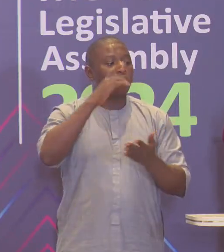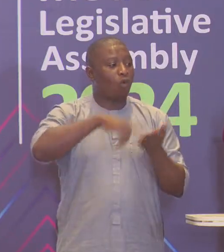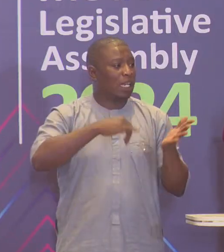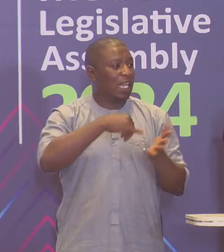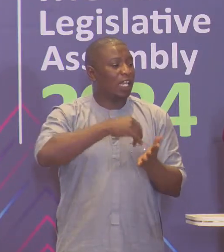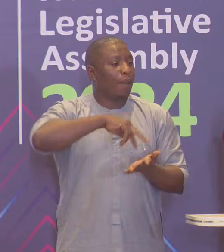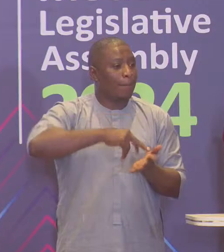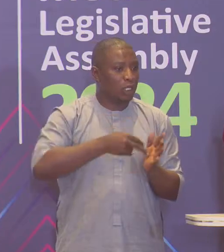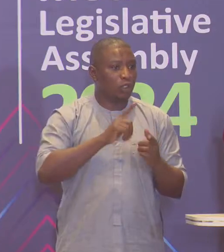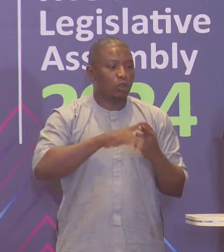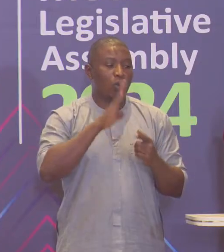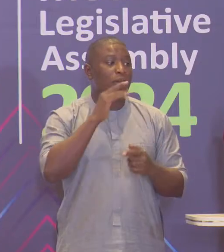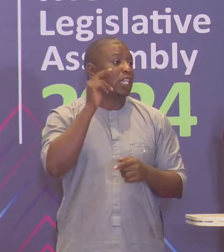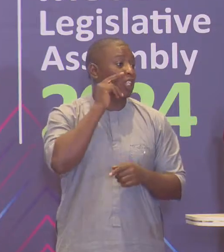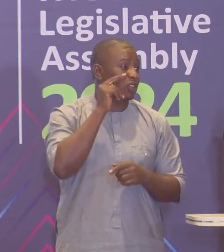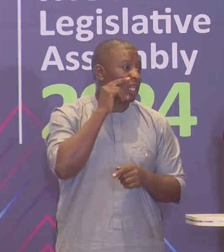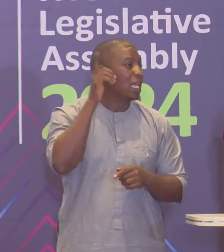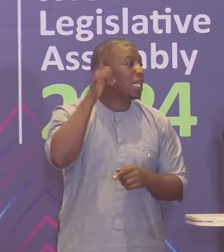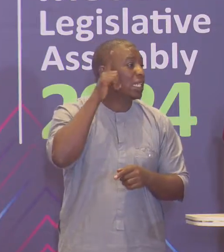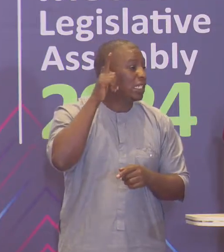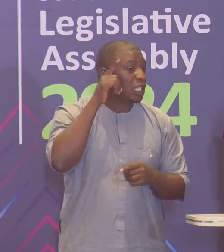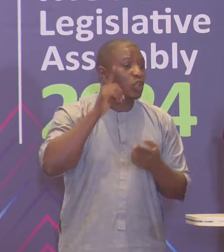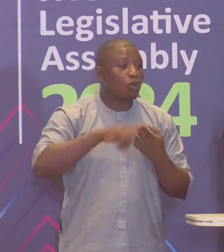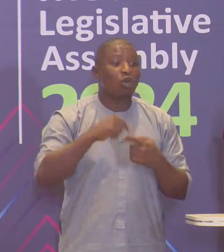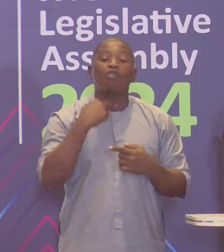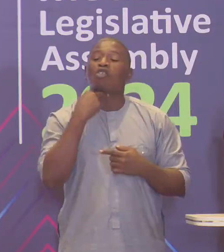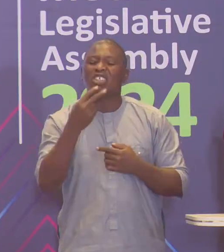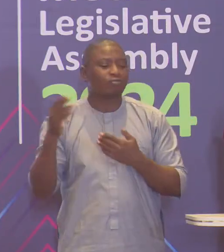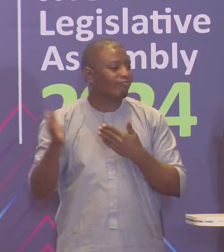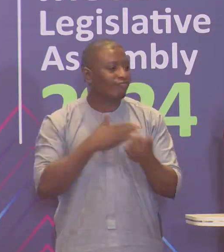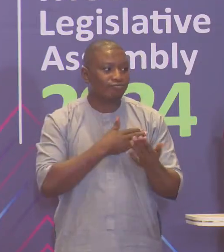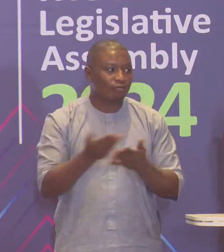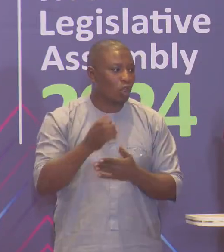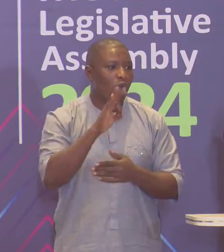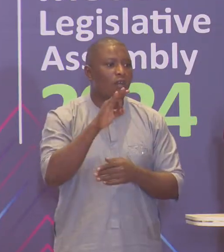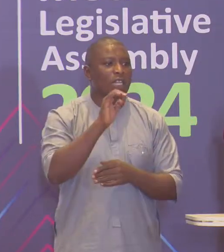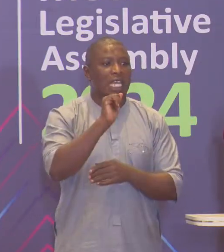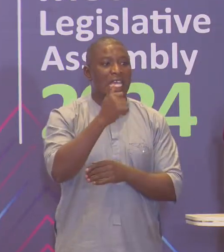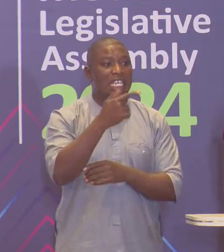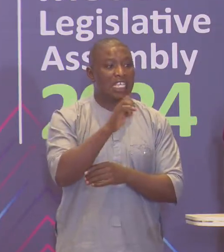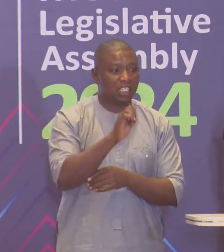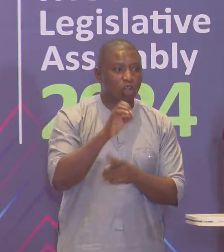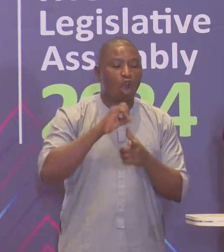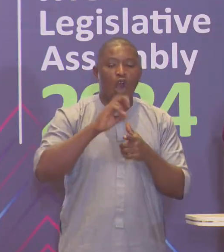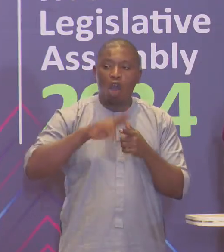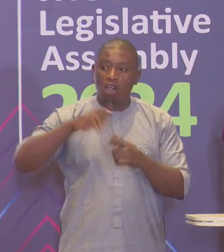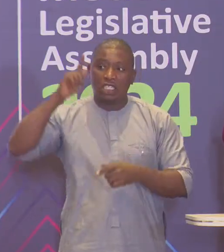to voices regardless of the age or the gender